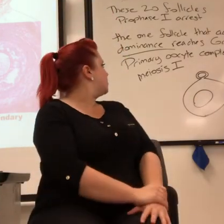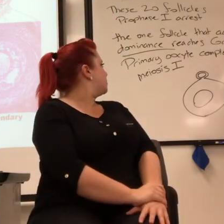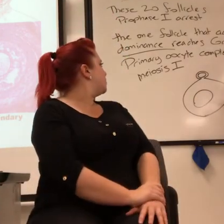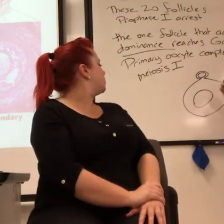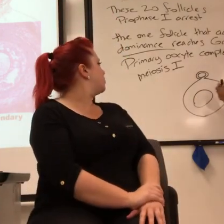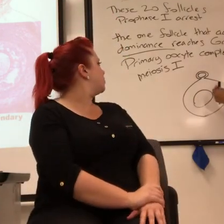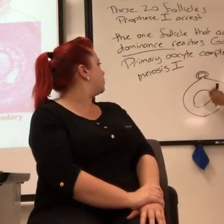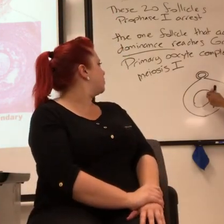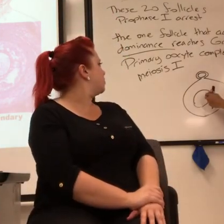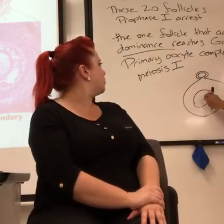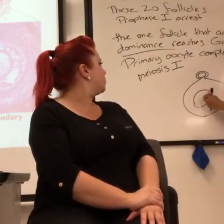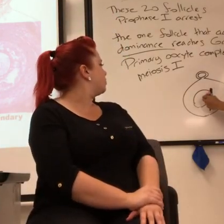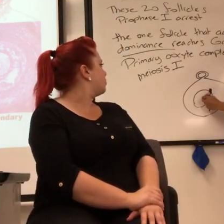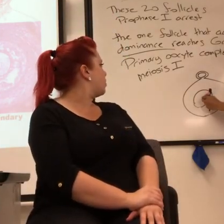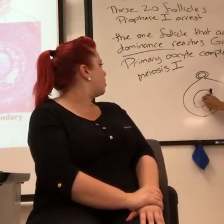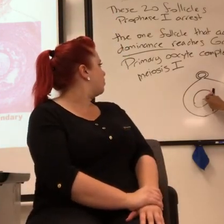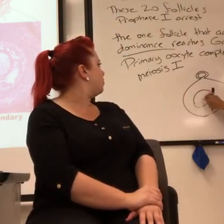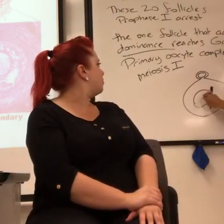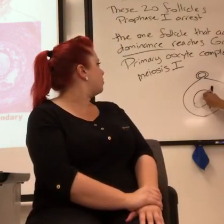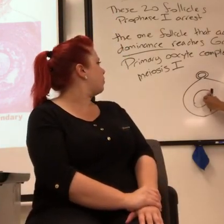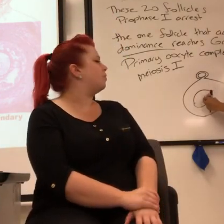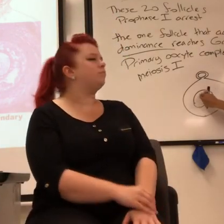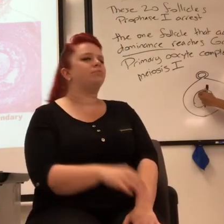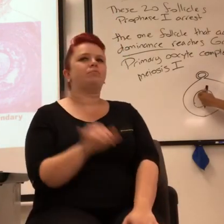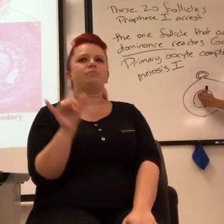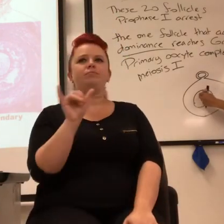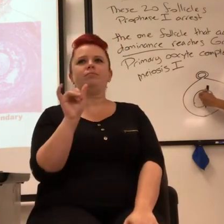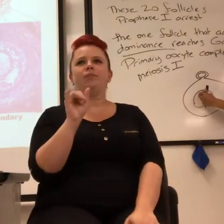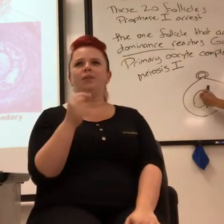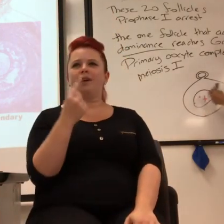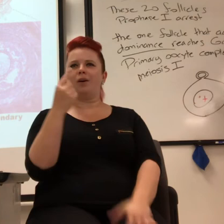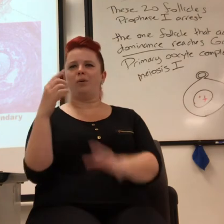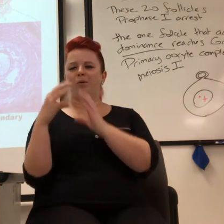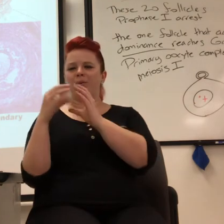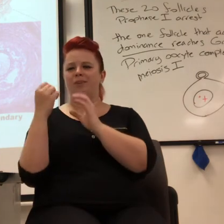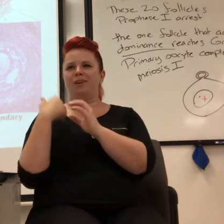it's like you're putting all of the cytoplasm in